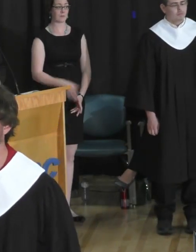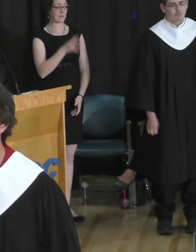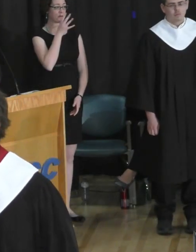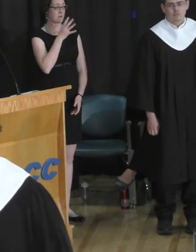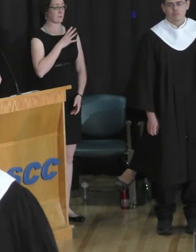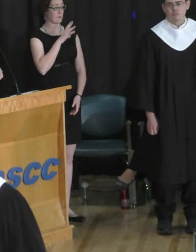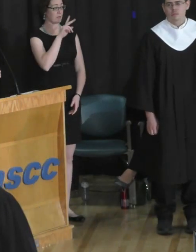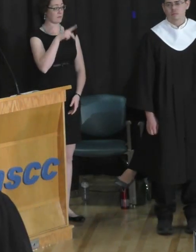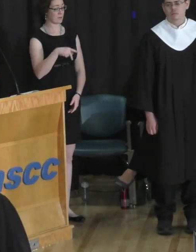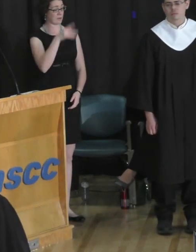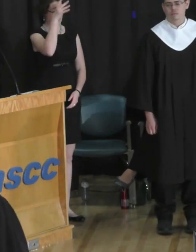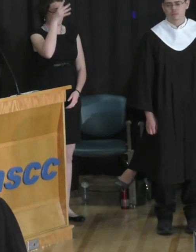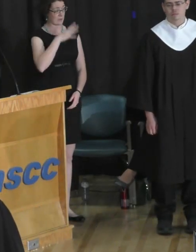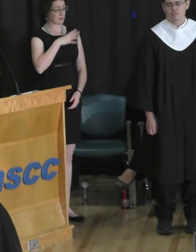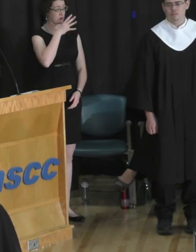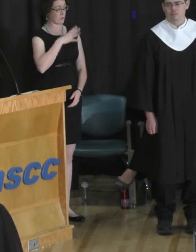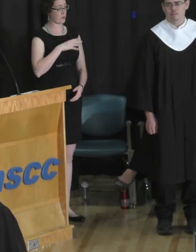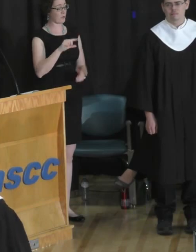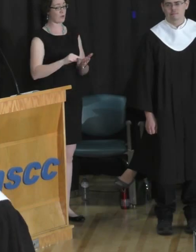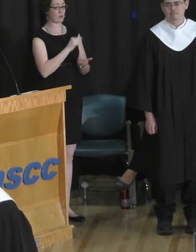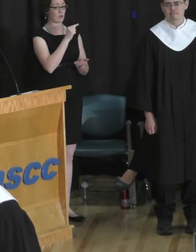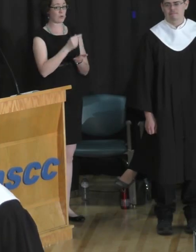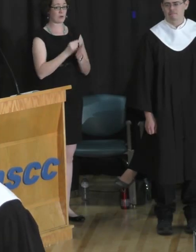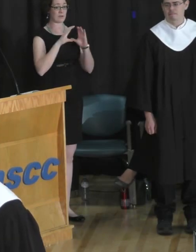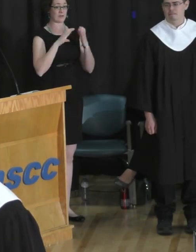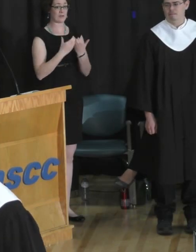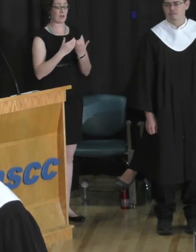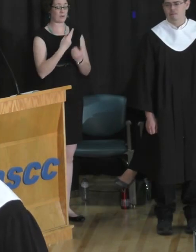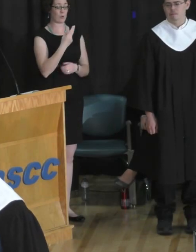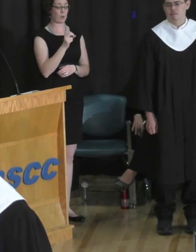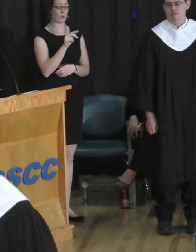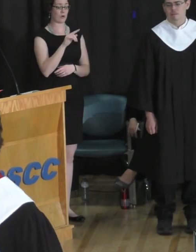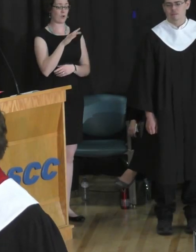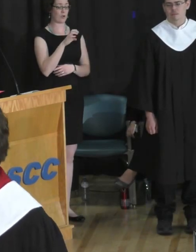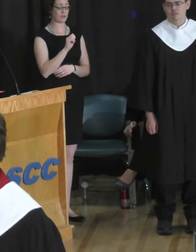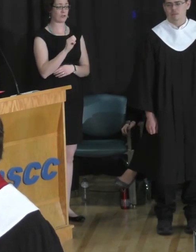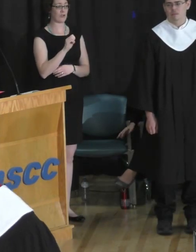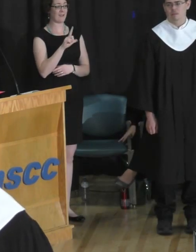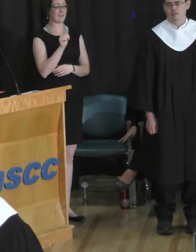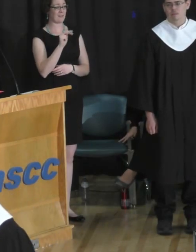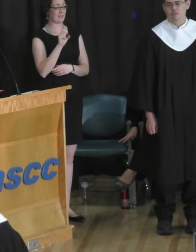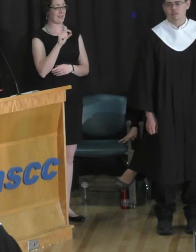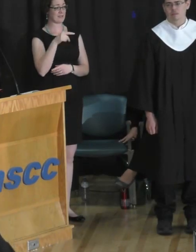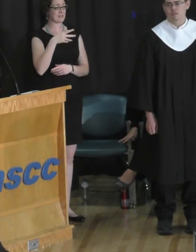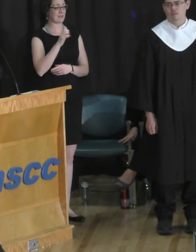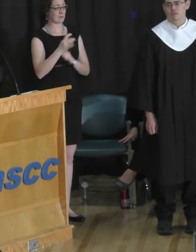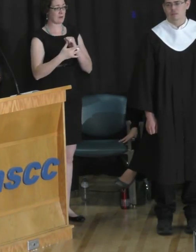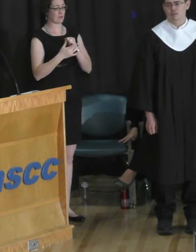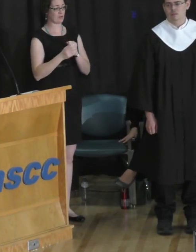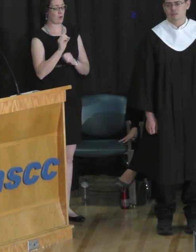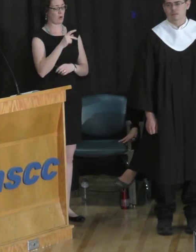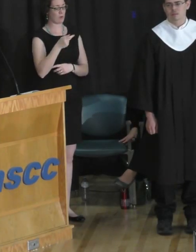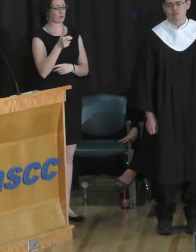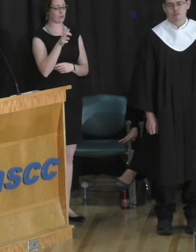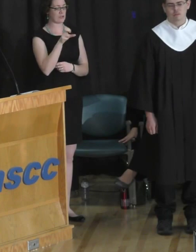Madam Vice President, ladies and gentlemen, the graduates in horticulture and landscape technology,